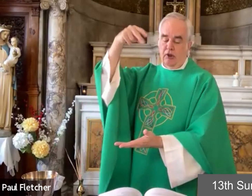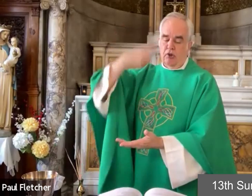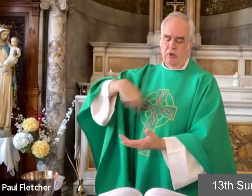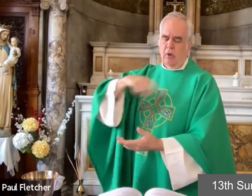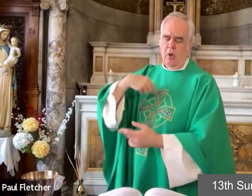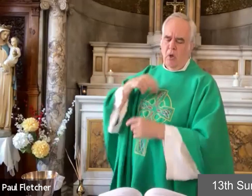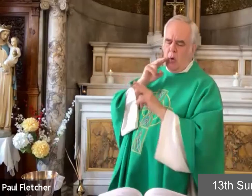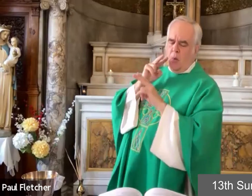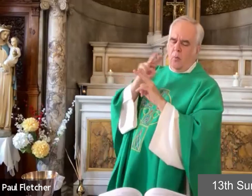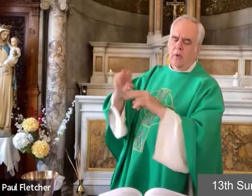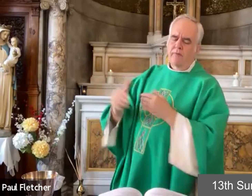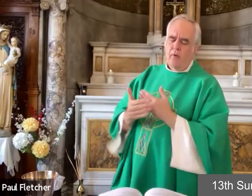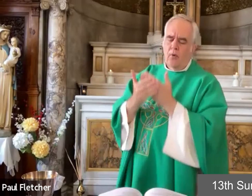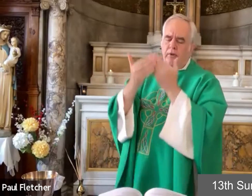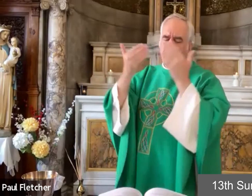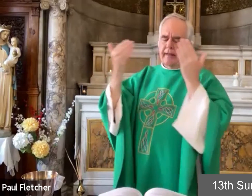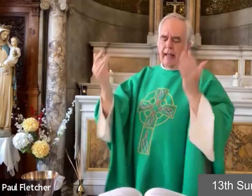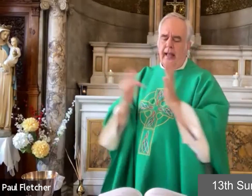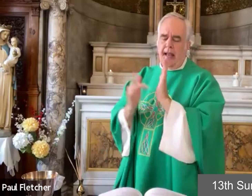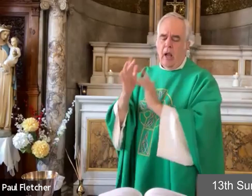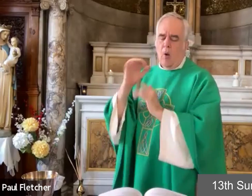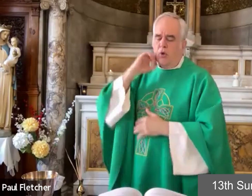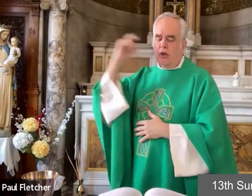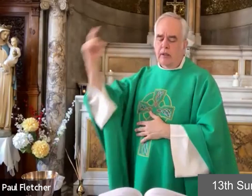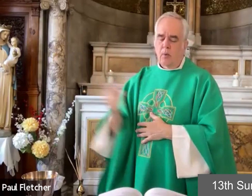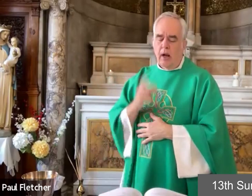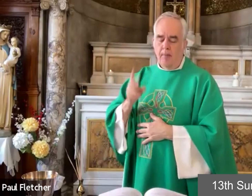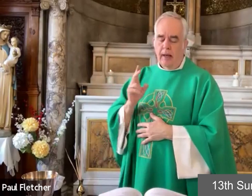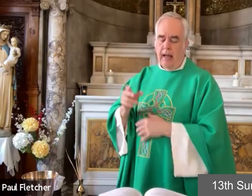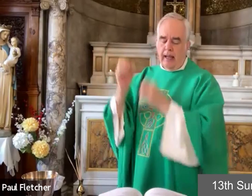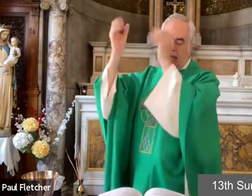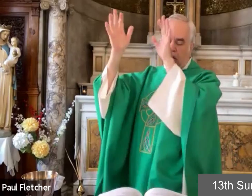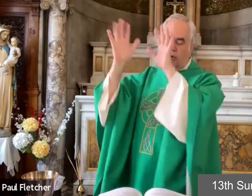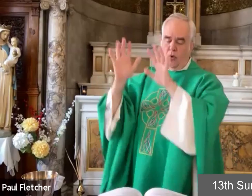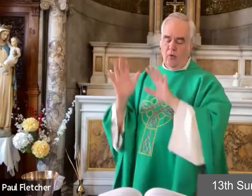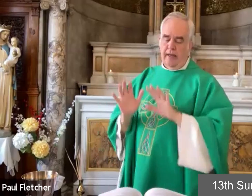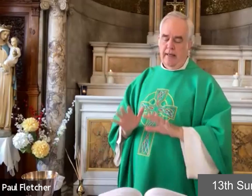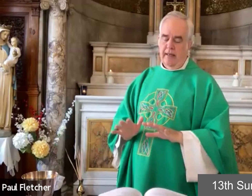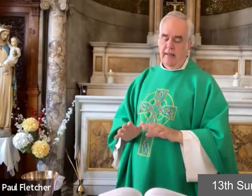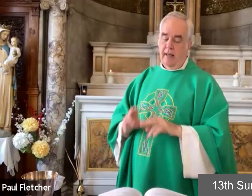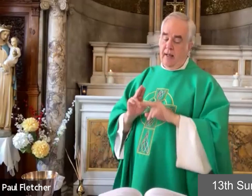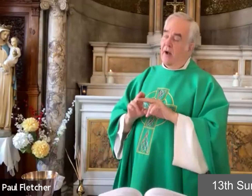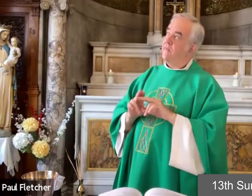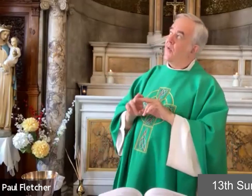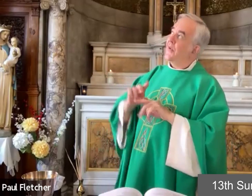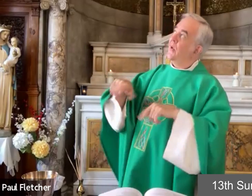ascension. We look forward to the day when Jesus will come again in glory. Father,